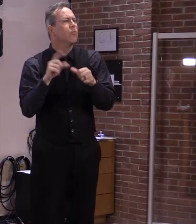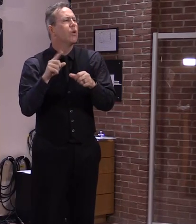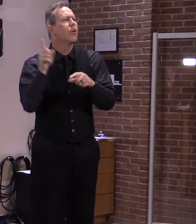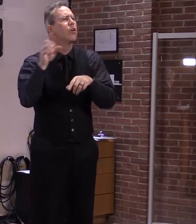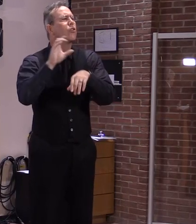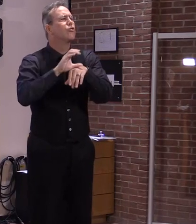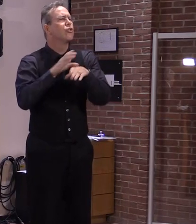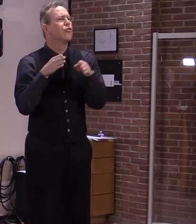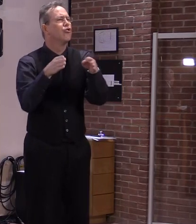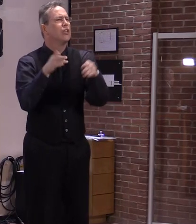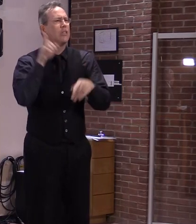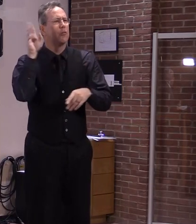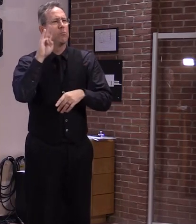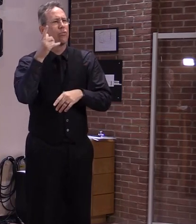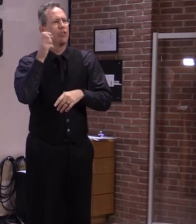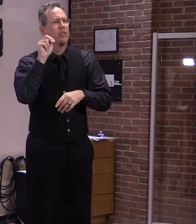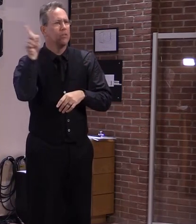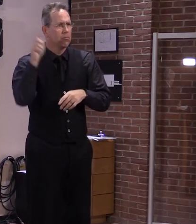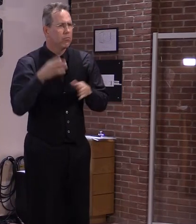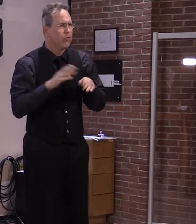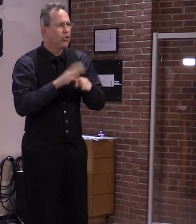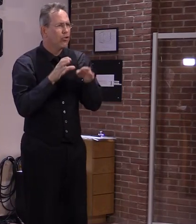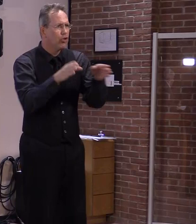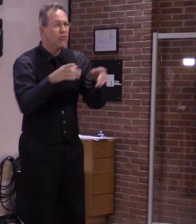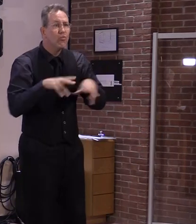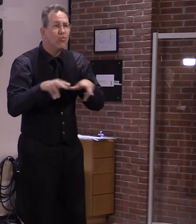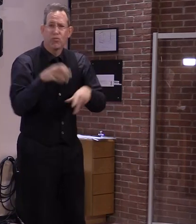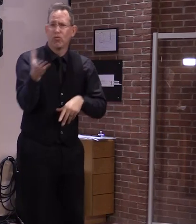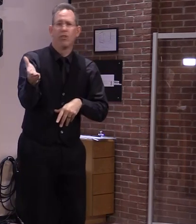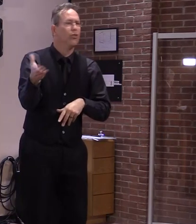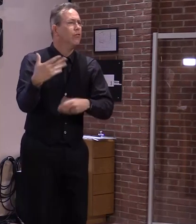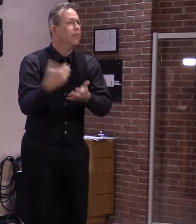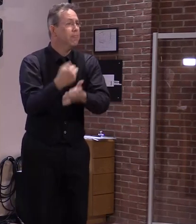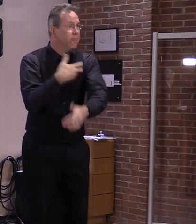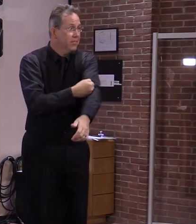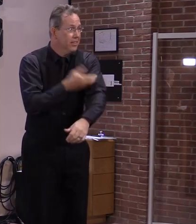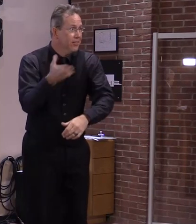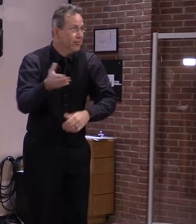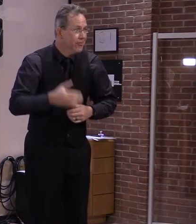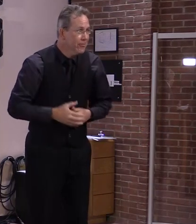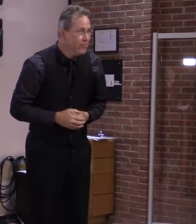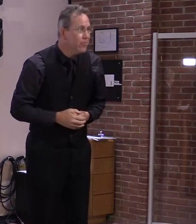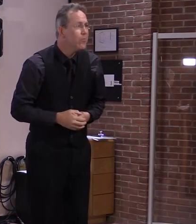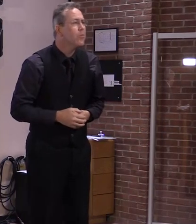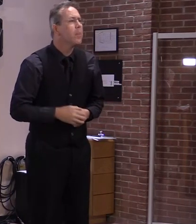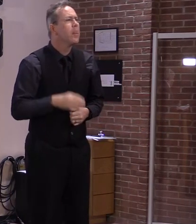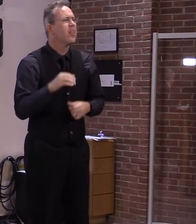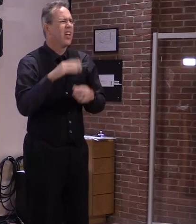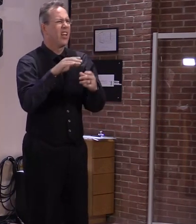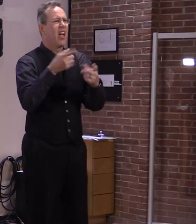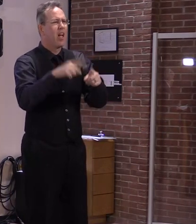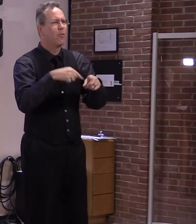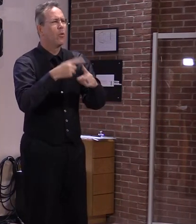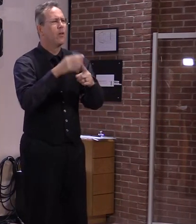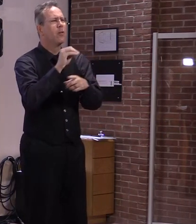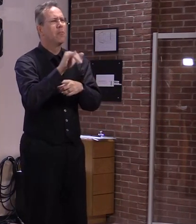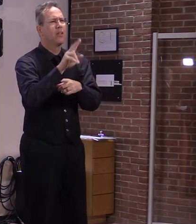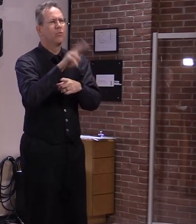These will also be walk-ins only. The EMS schedule is being finalized, but you can go to